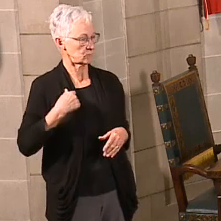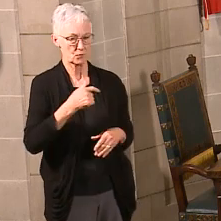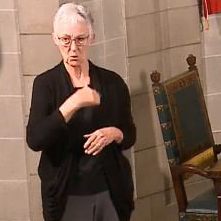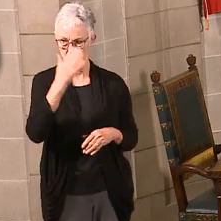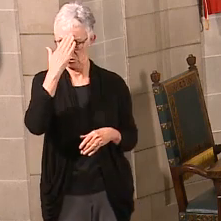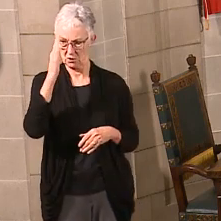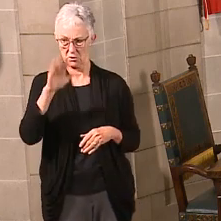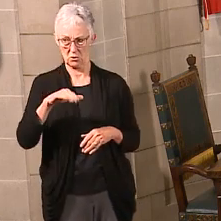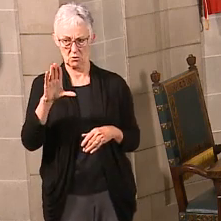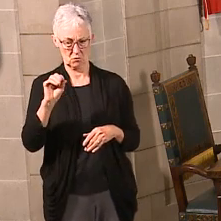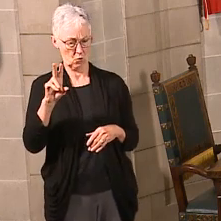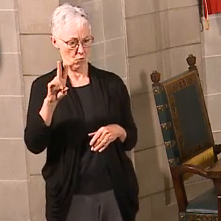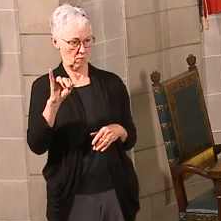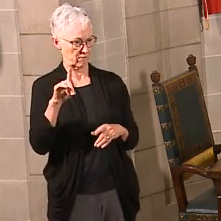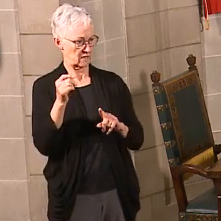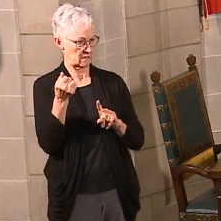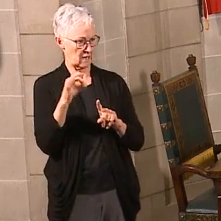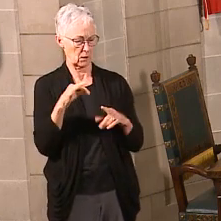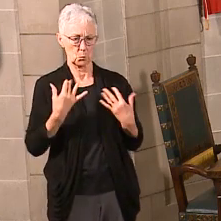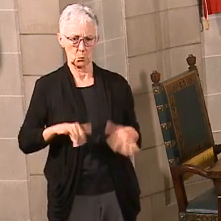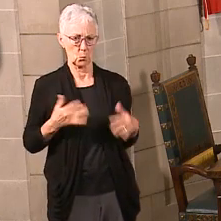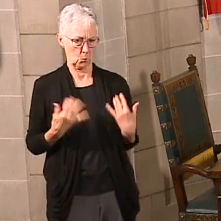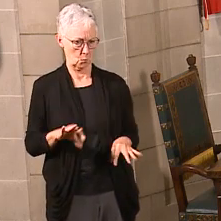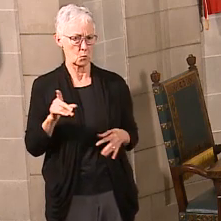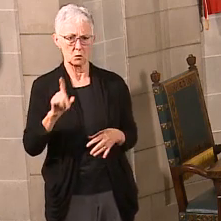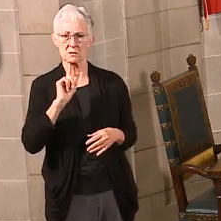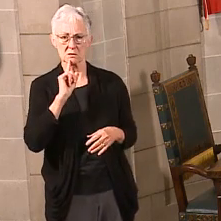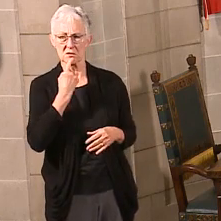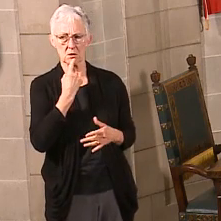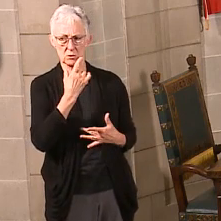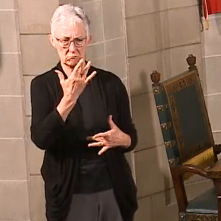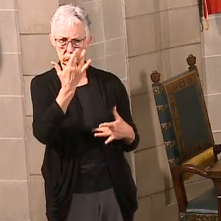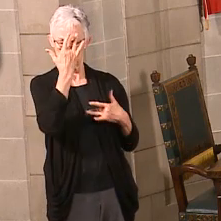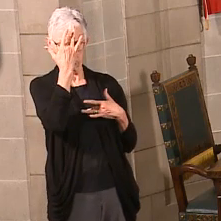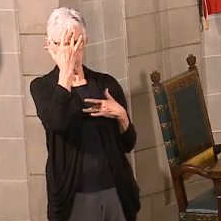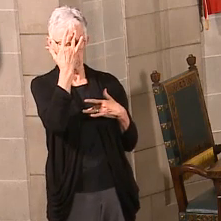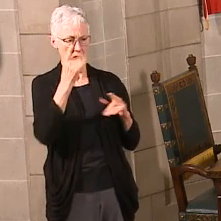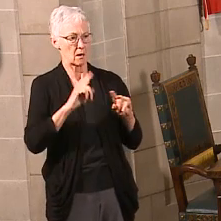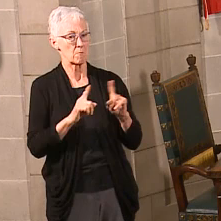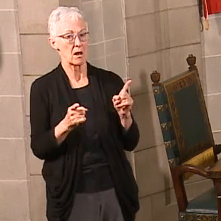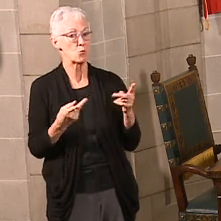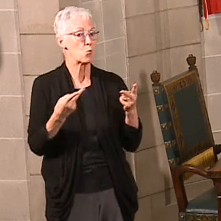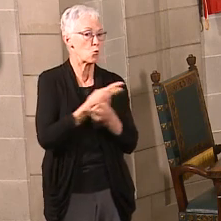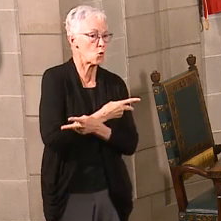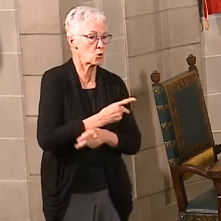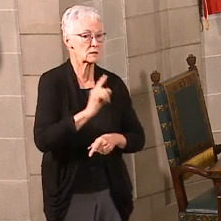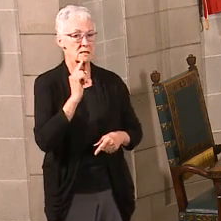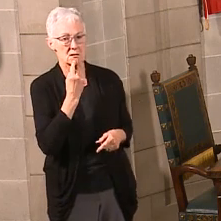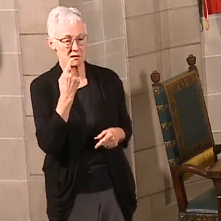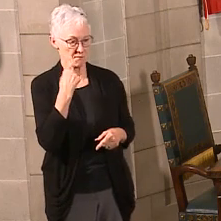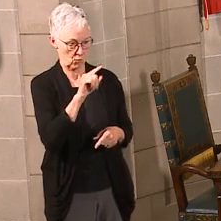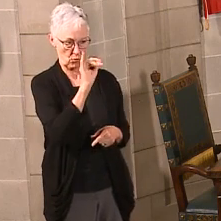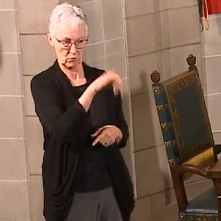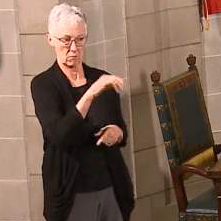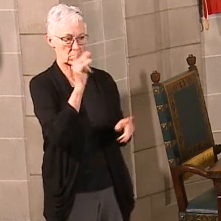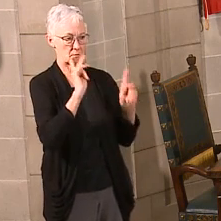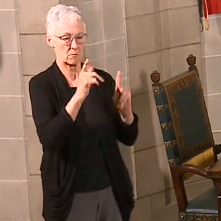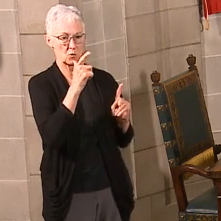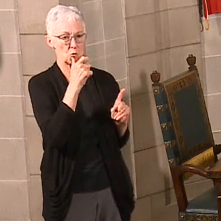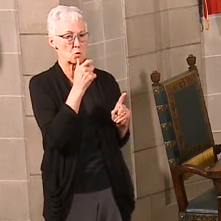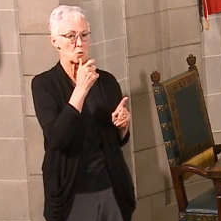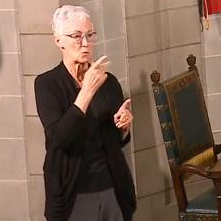serious COVID is. But it can even be more serious threat to those who smoke tobacco,